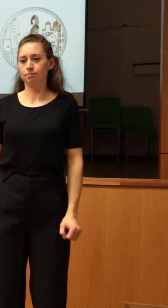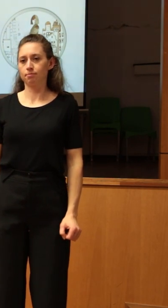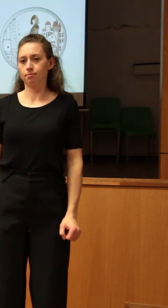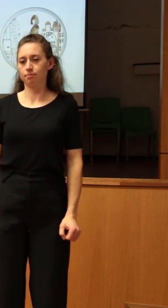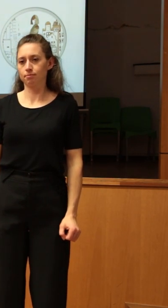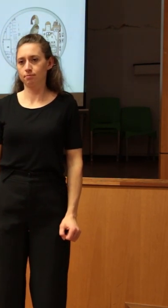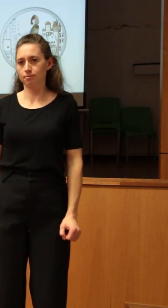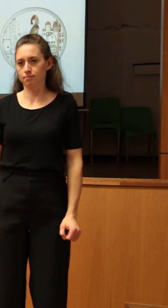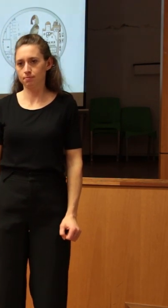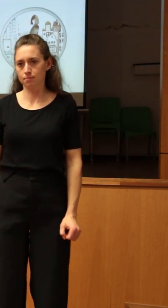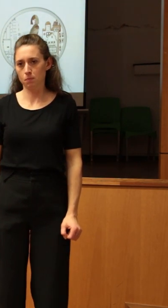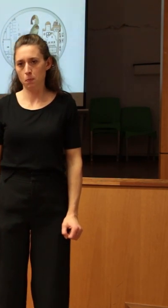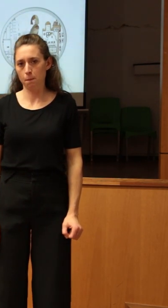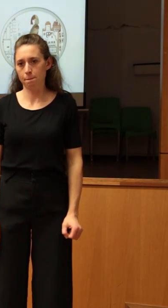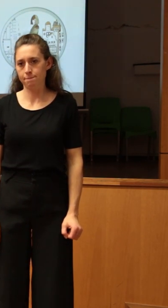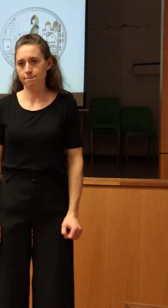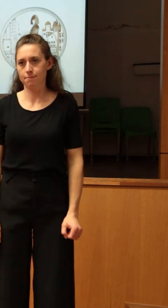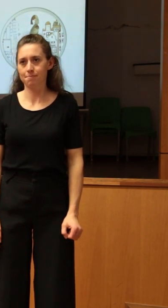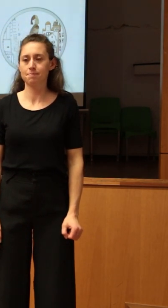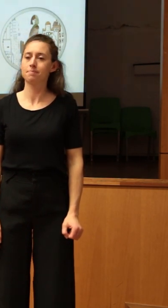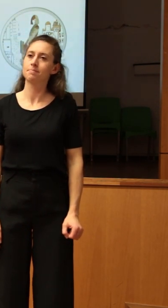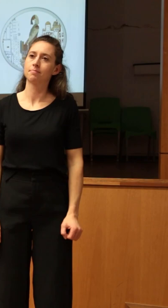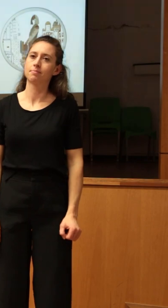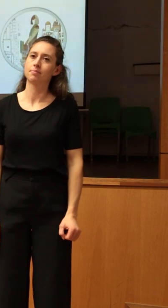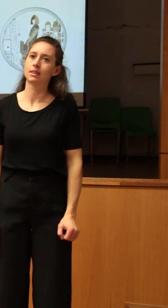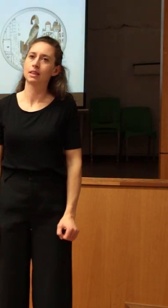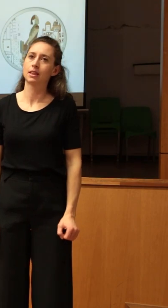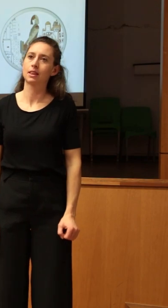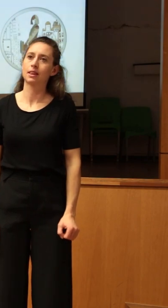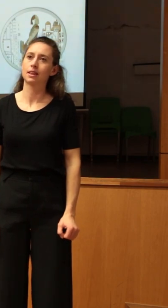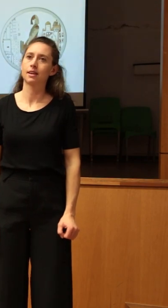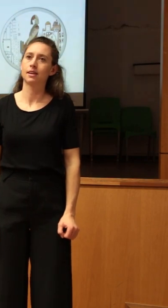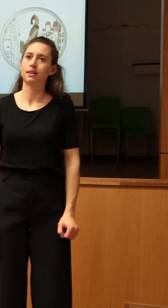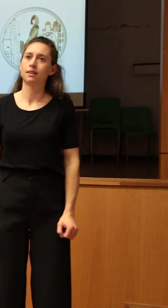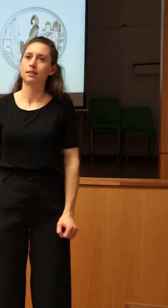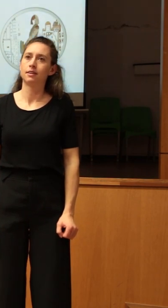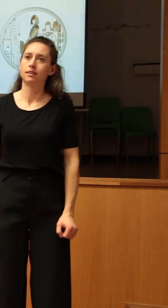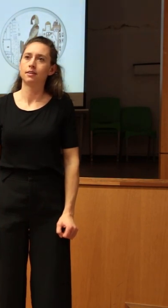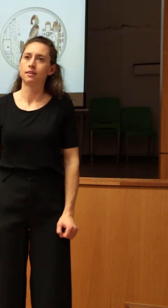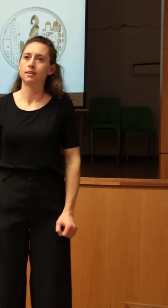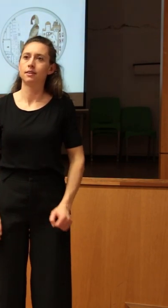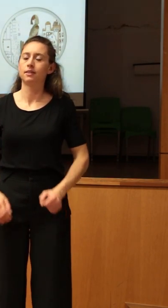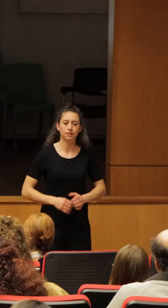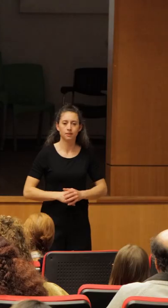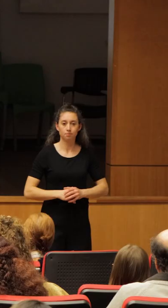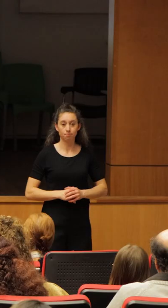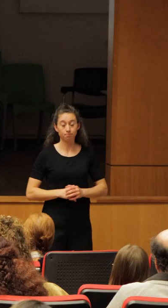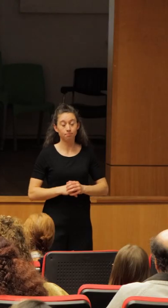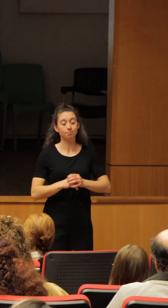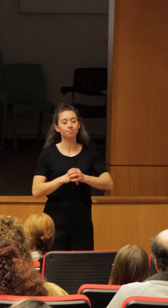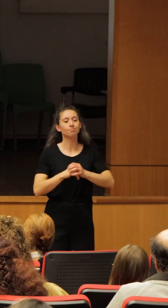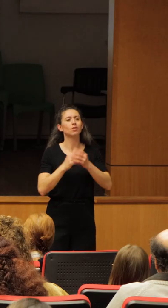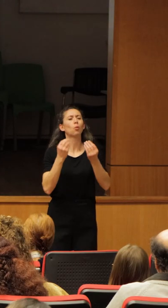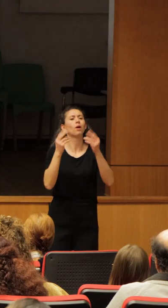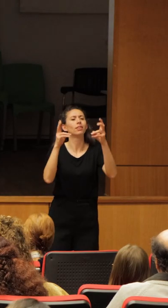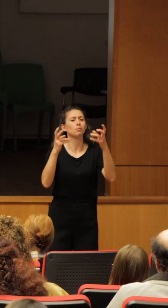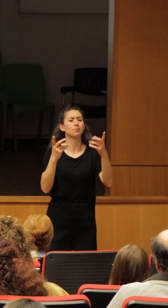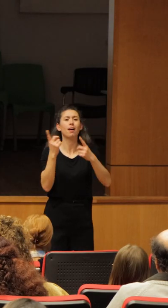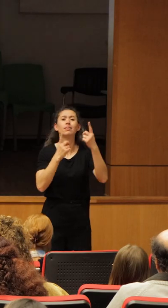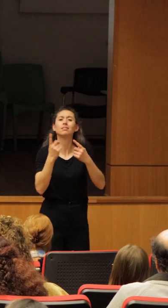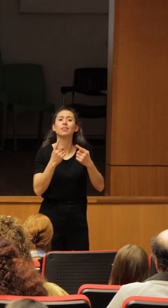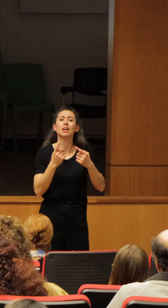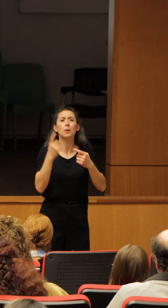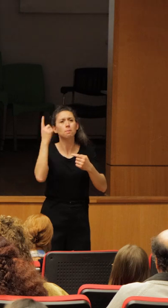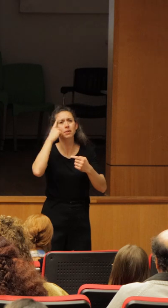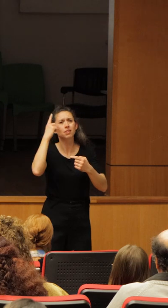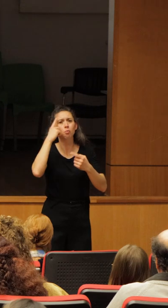sometimes we think that we need the light in order to move. El punto es que a veces pensamos que